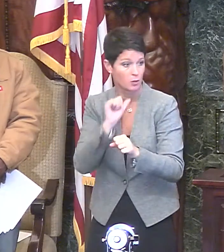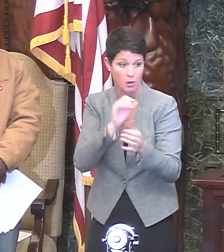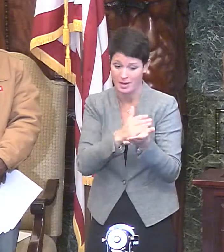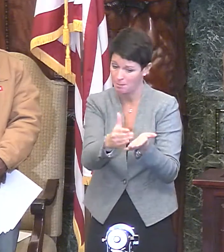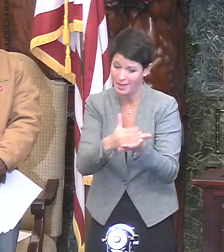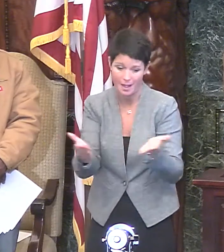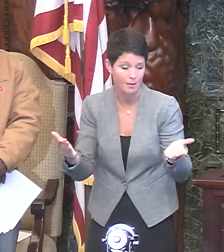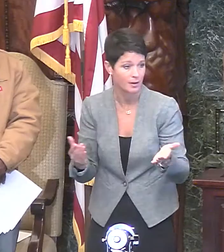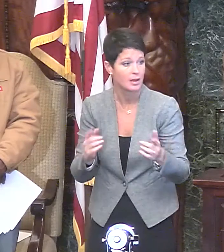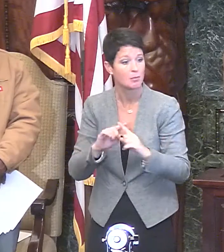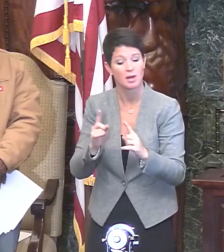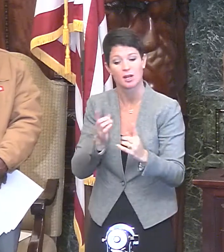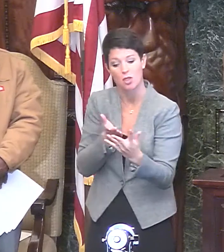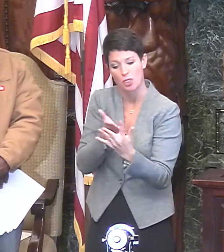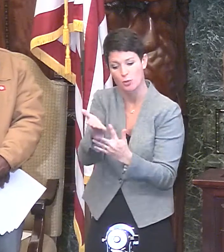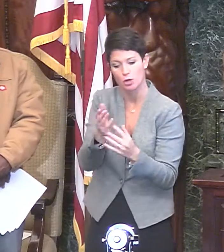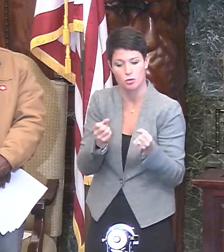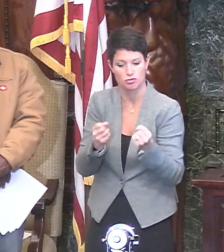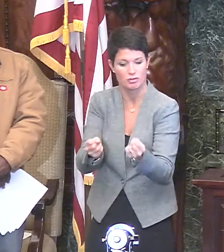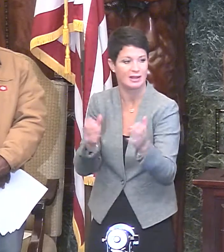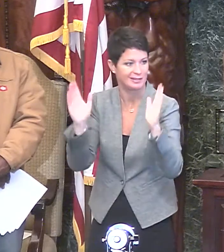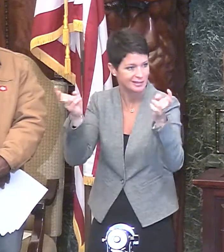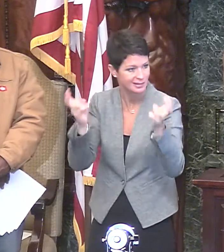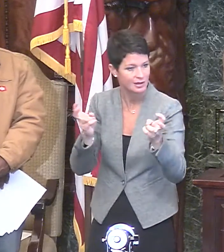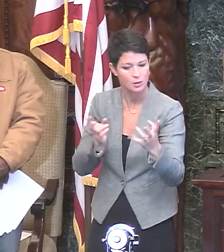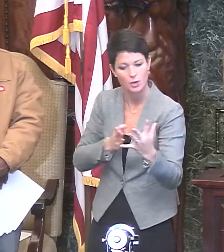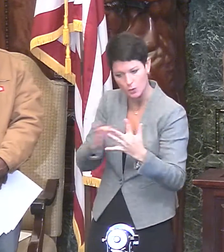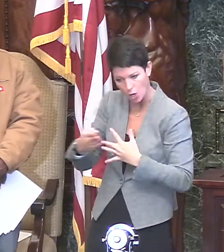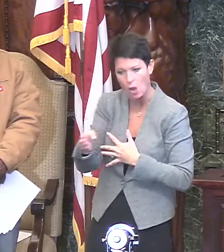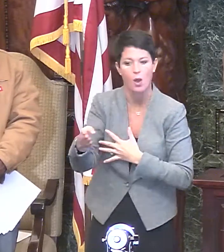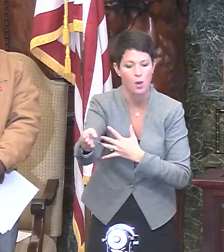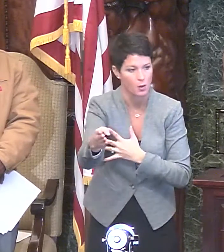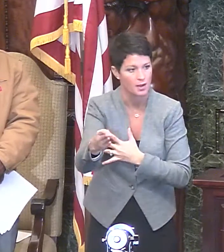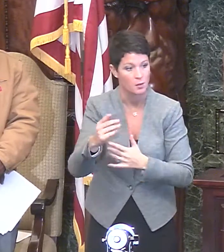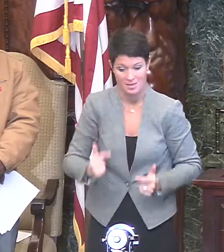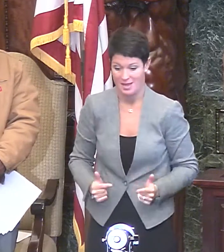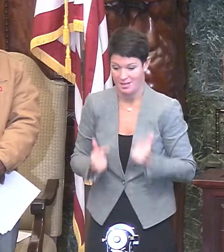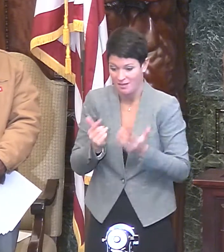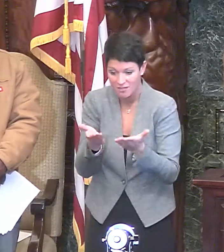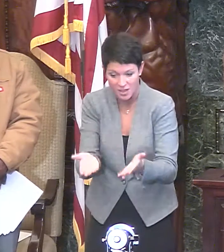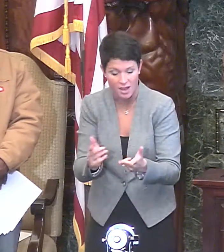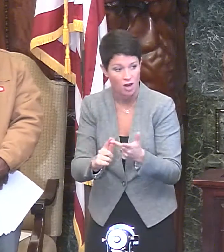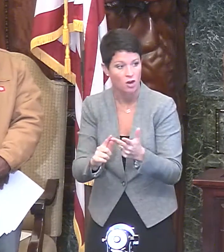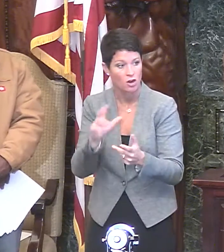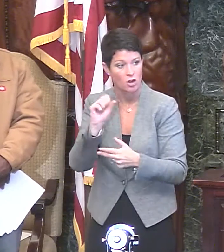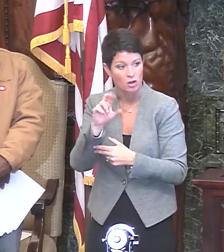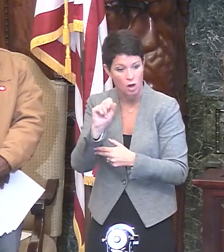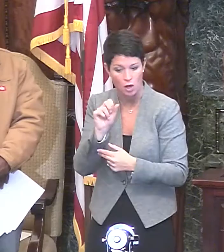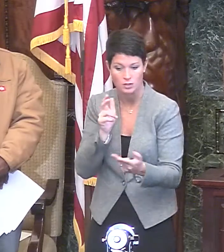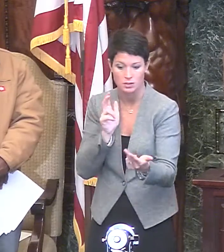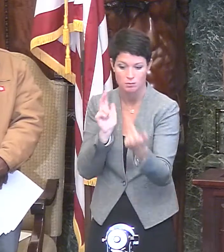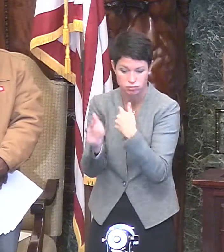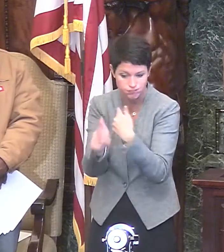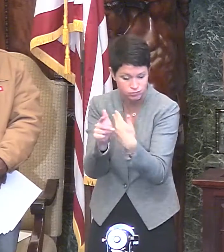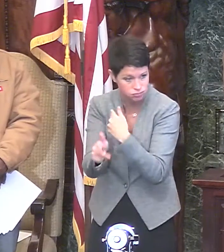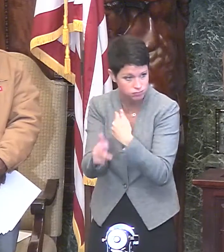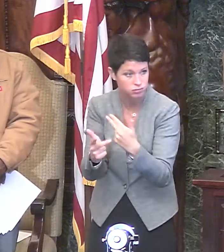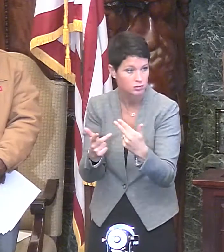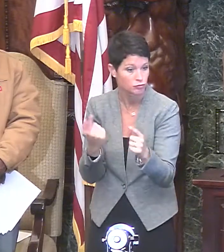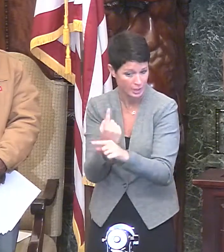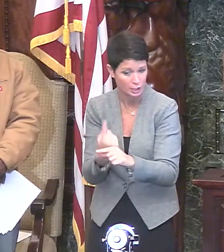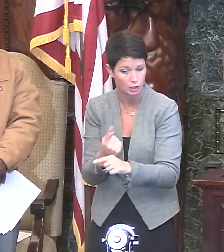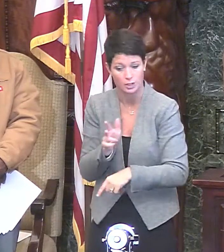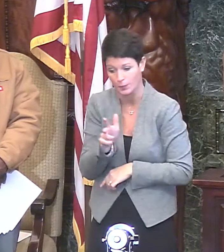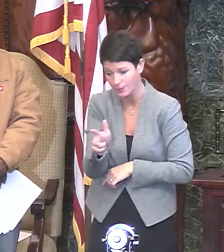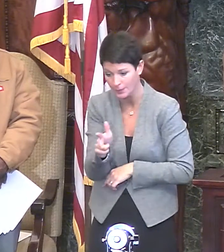for those through streets where people have to, where they live on them, cars travel through them regularly,